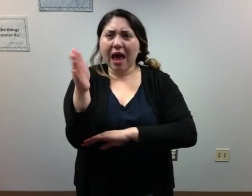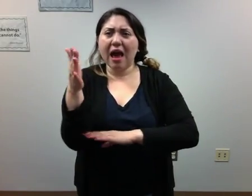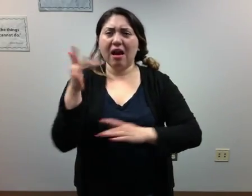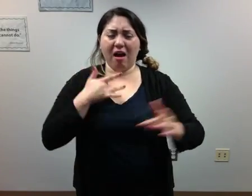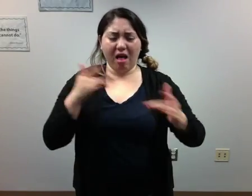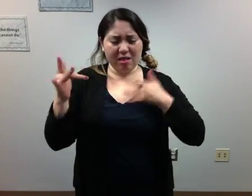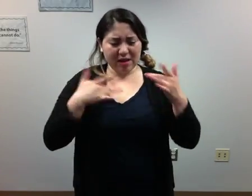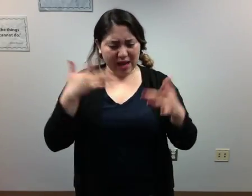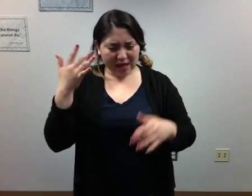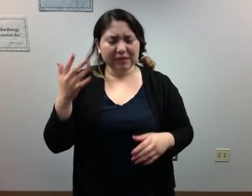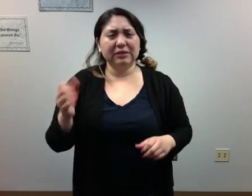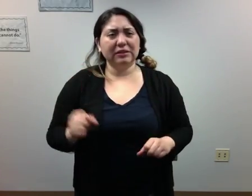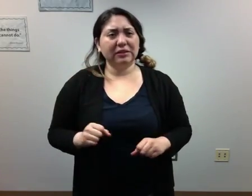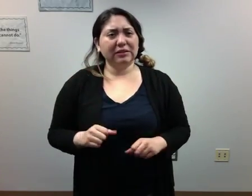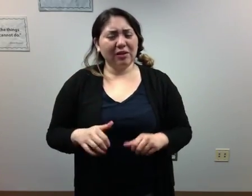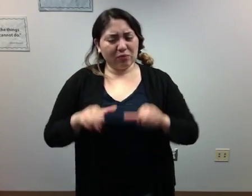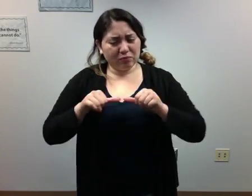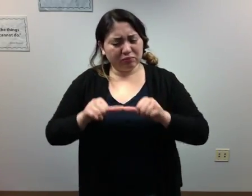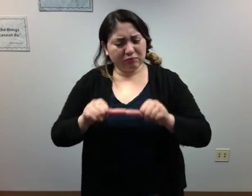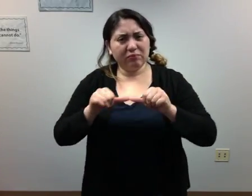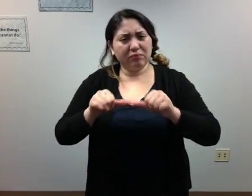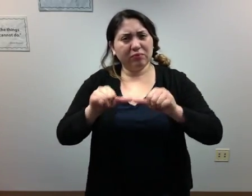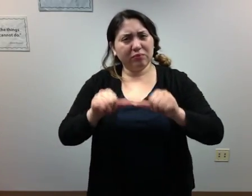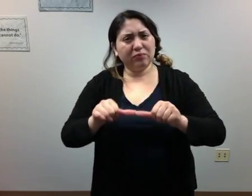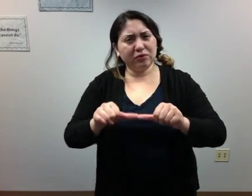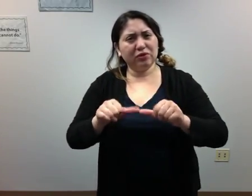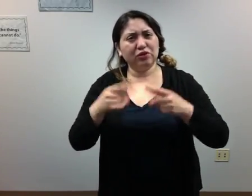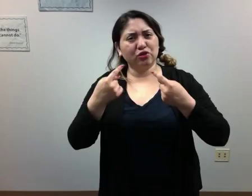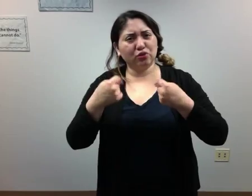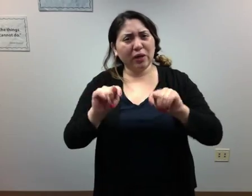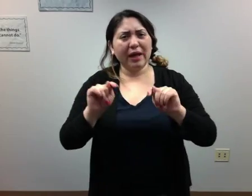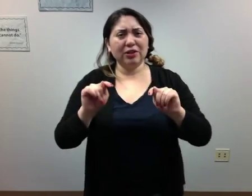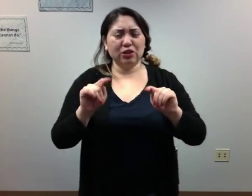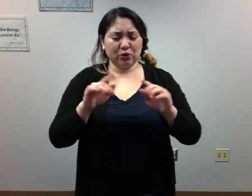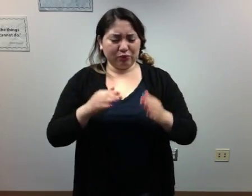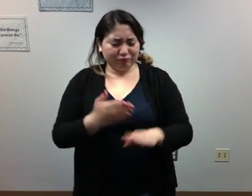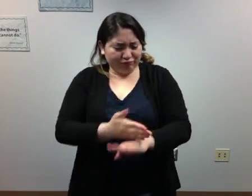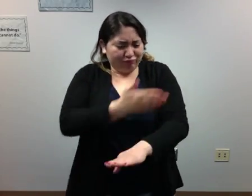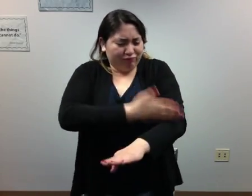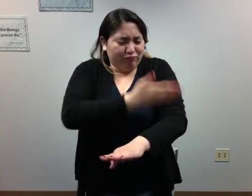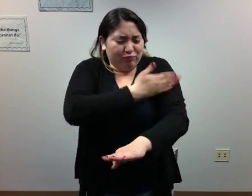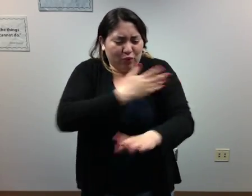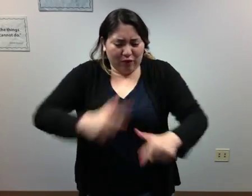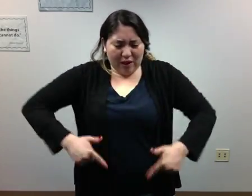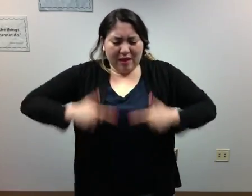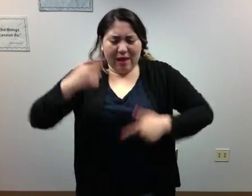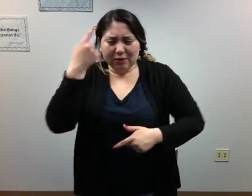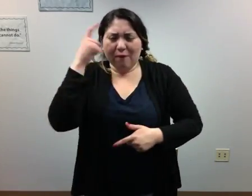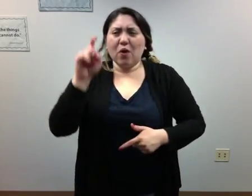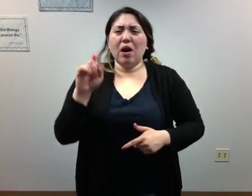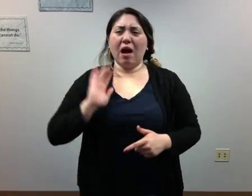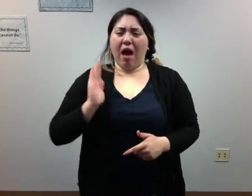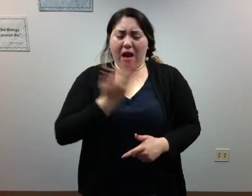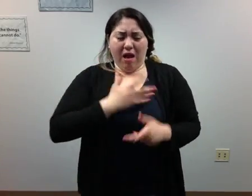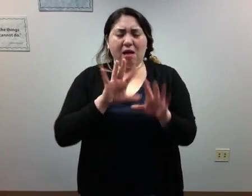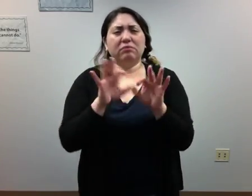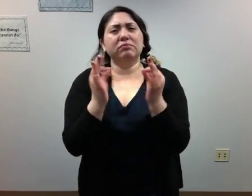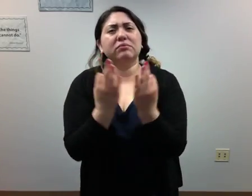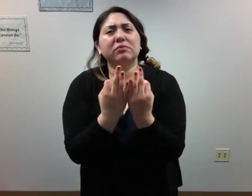to make it better for ourselves and our children and our parents. We aren't vocal anymore.